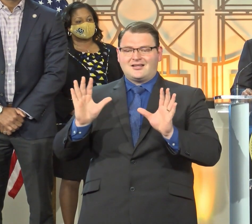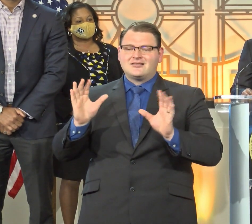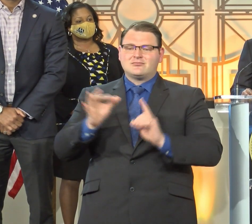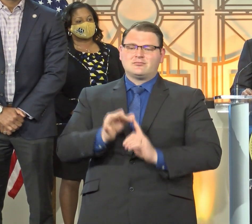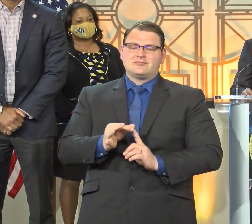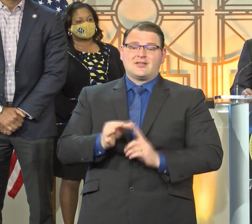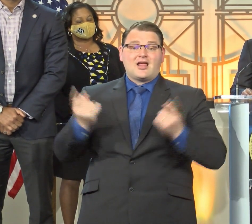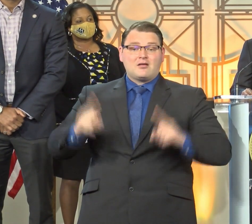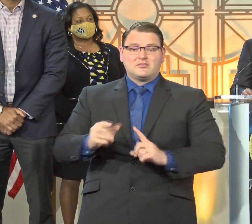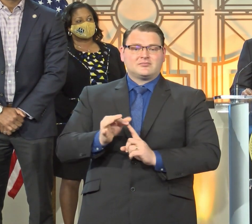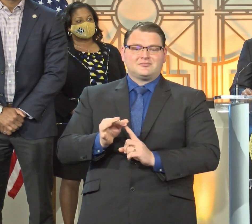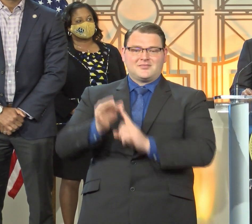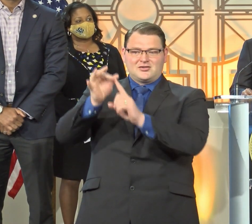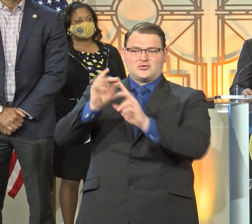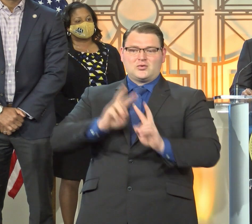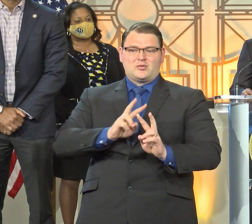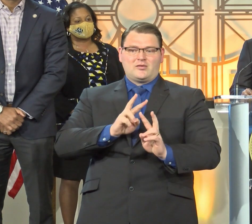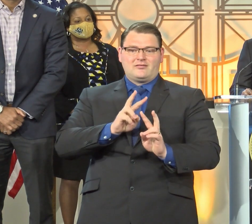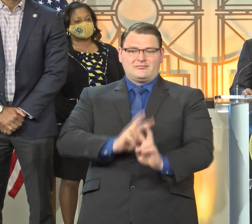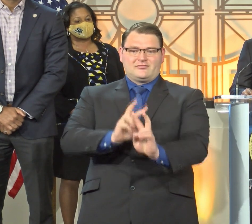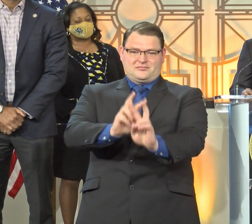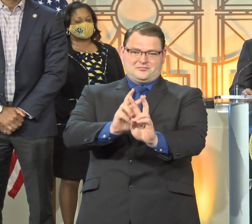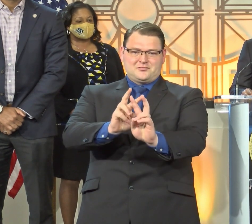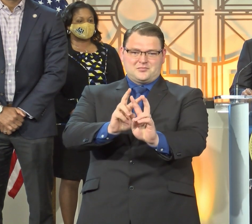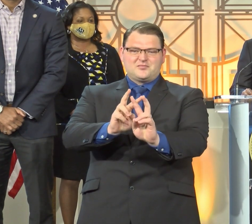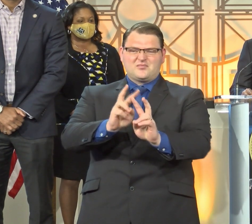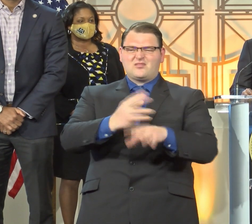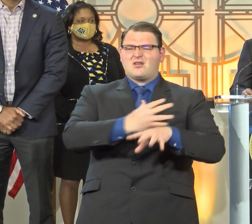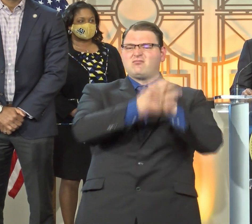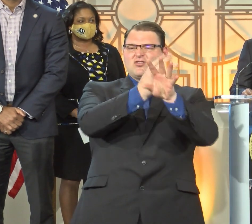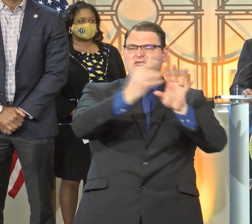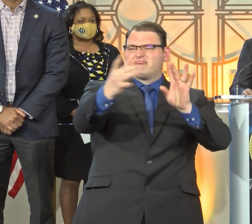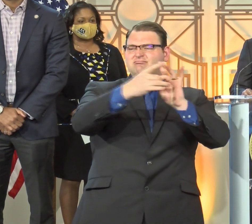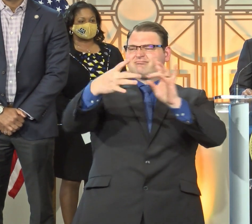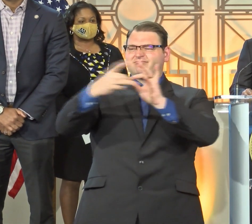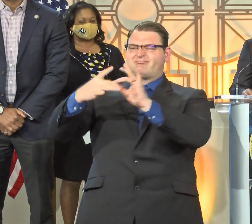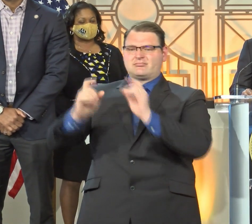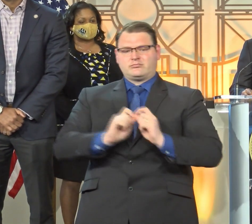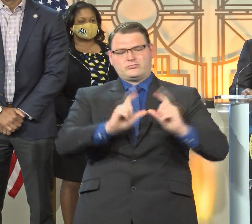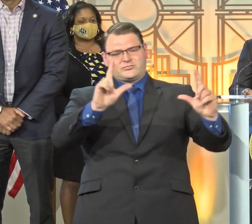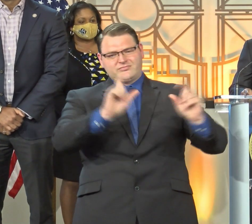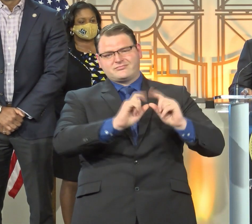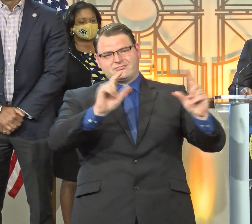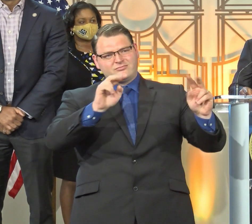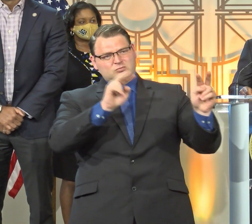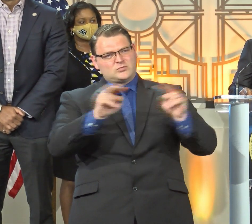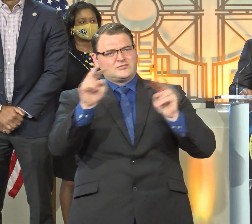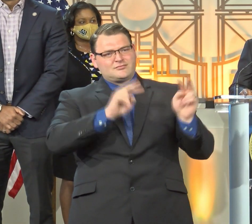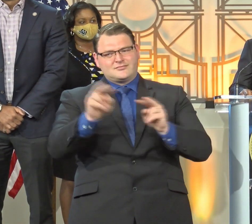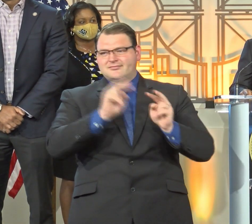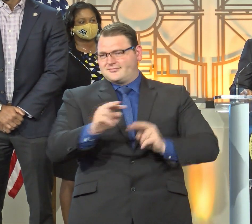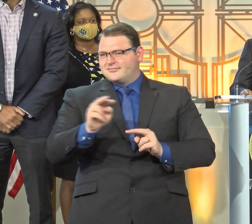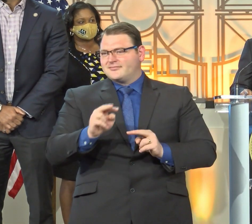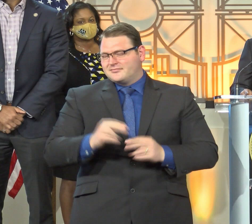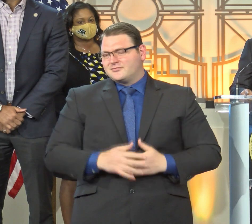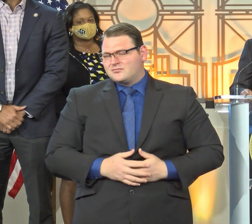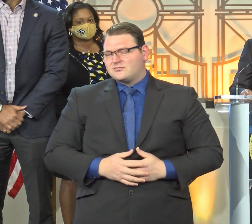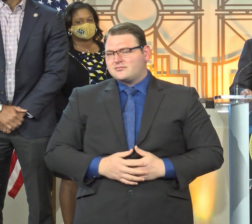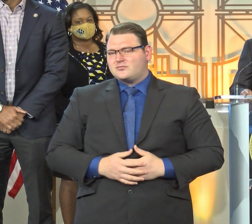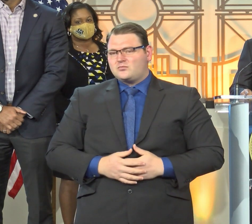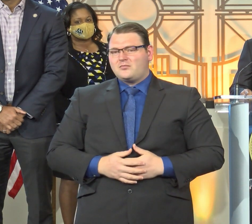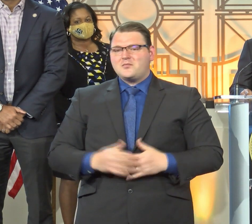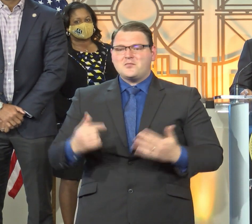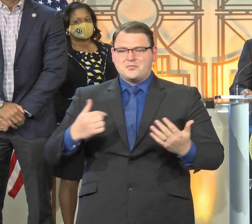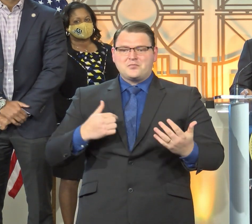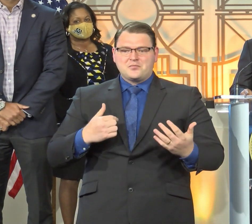memorial tribute that was being paid to Tony, and I had the opportunity to present